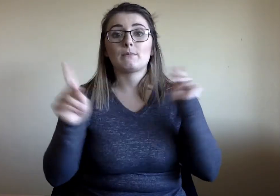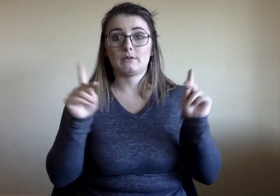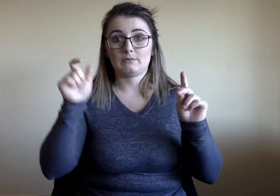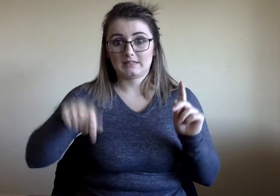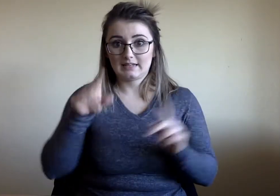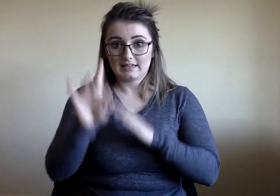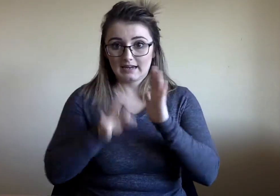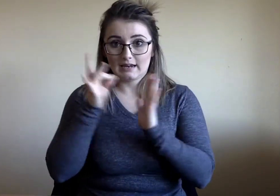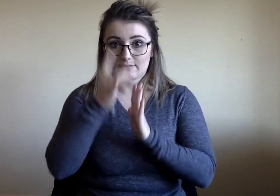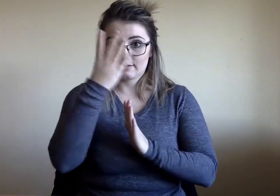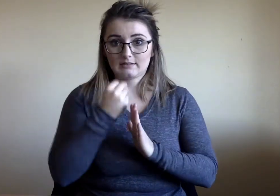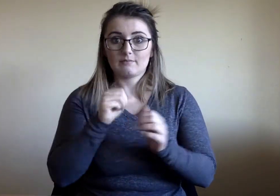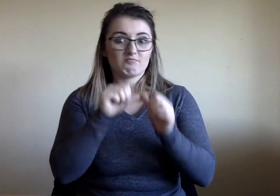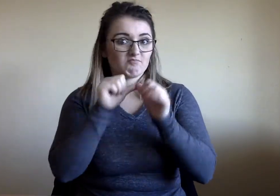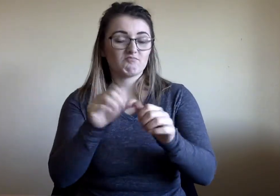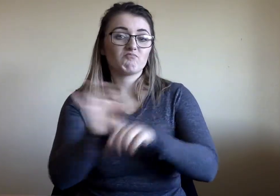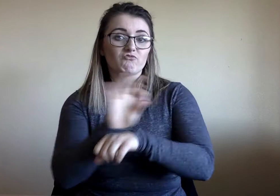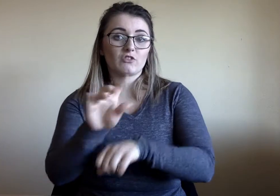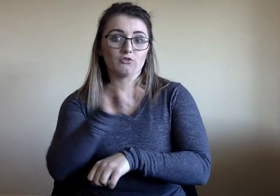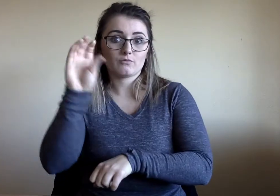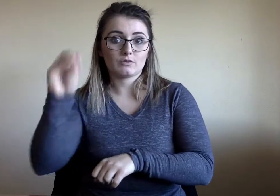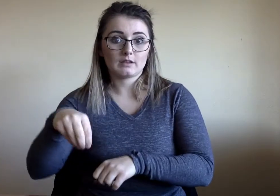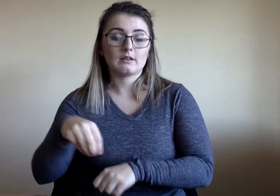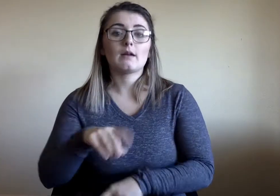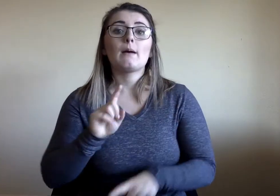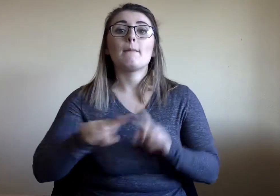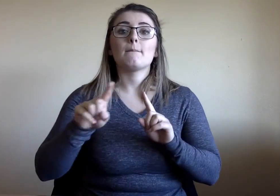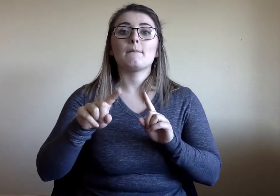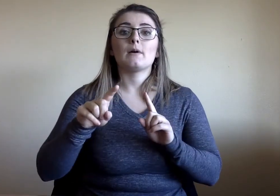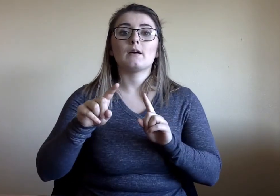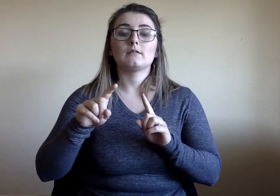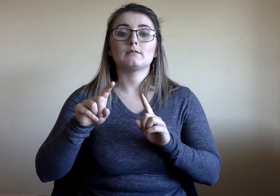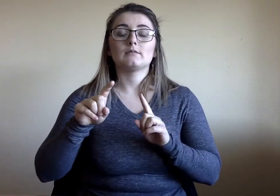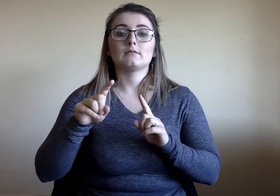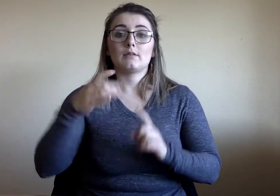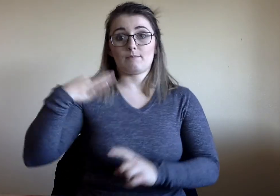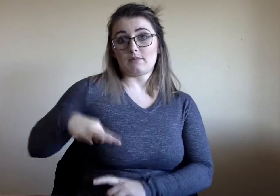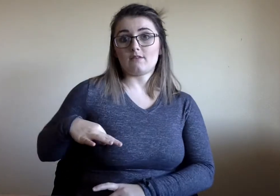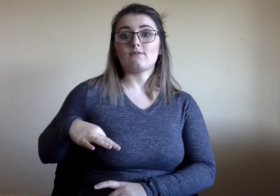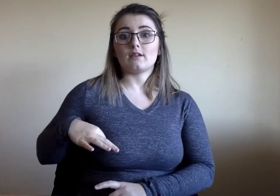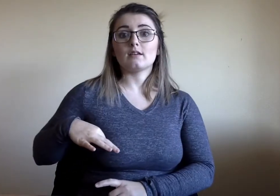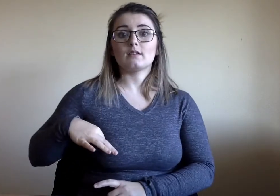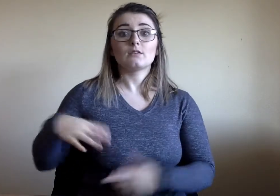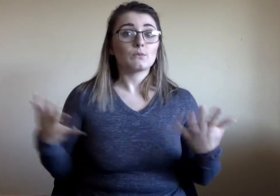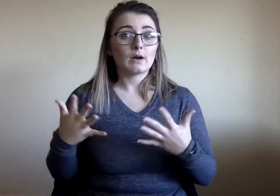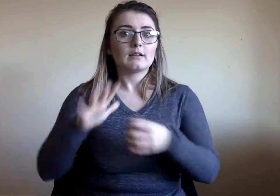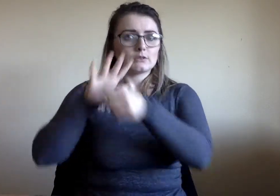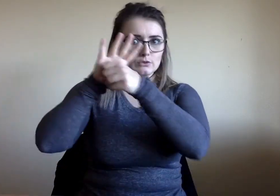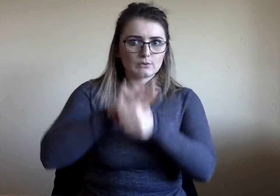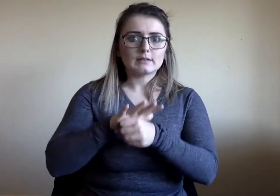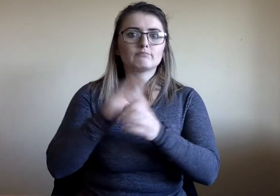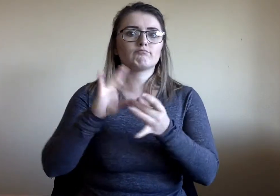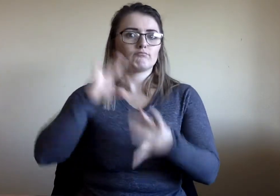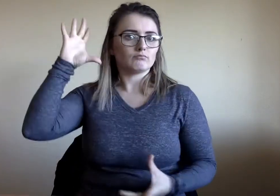function at 100%, but the benefits go beyond alertness. It reduces stress, helps your body repair itself, and can even improve memory